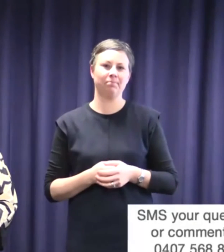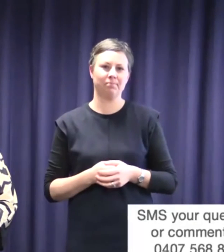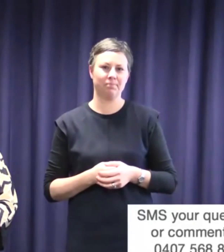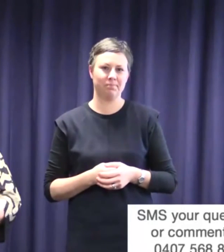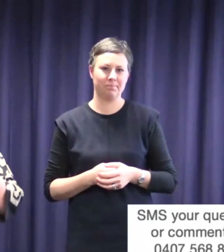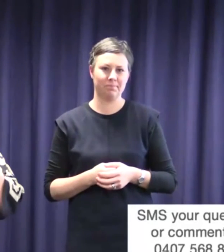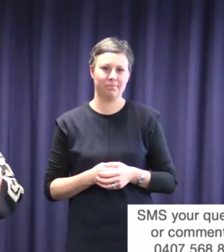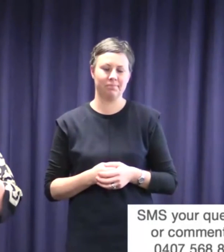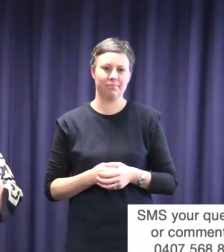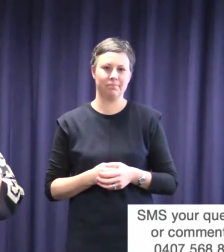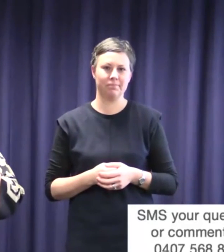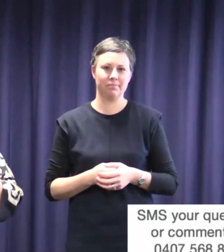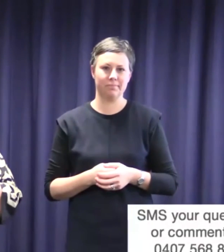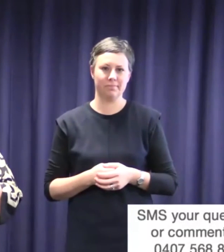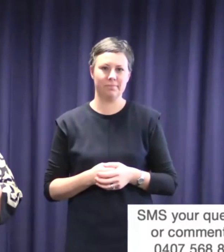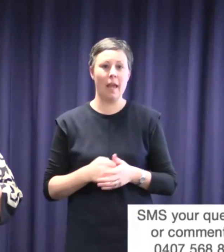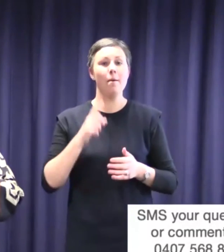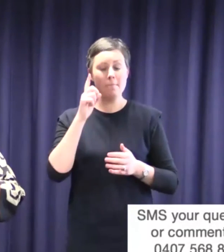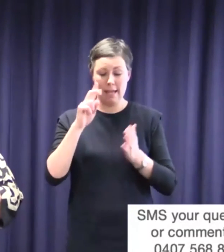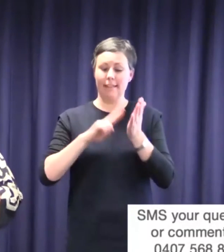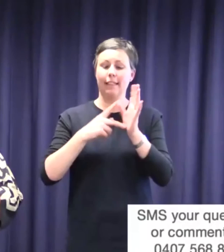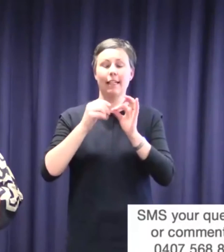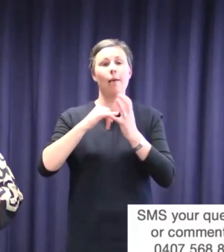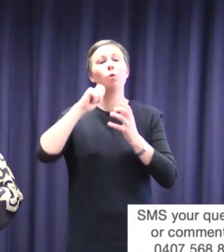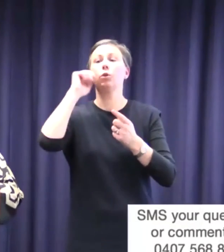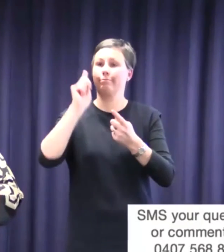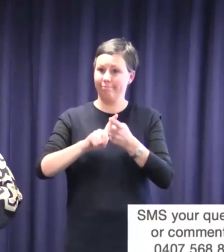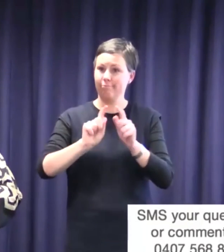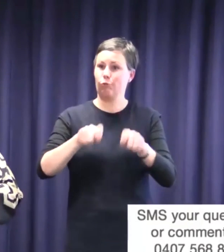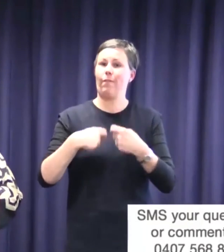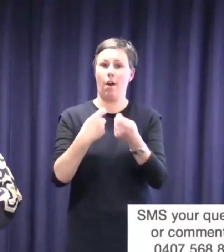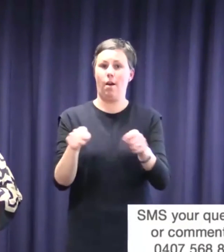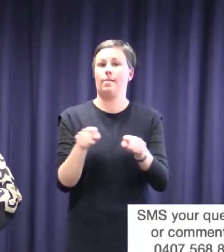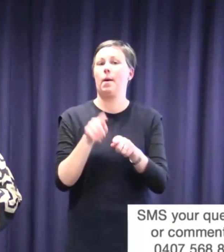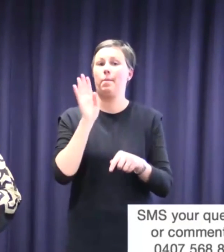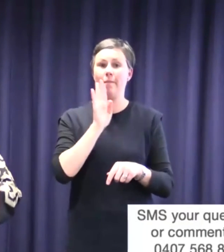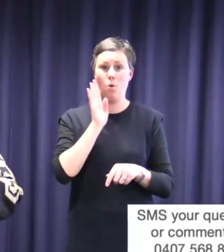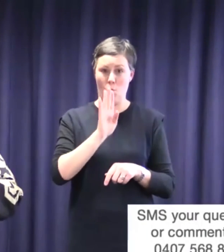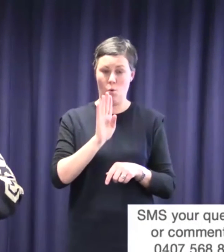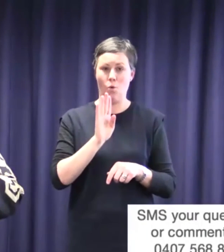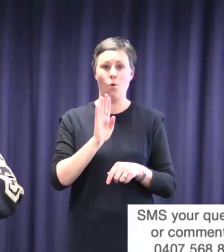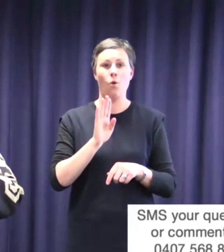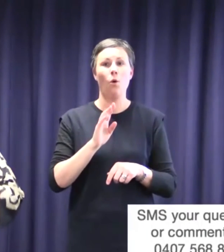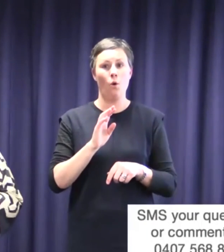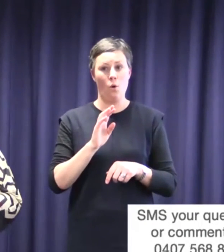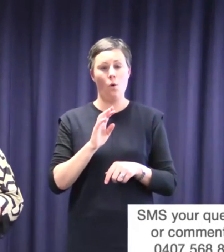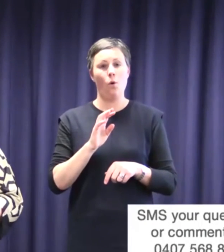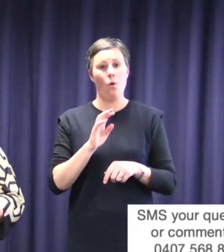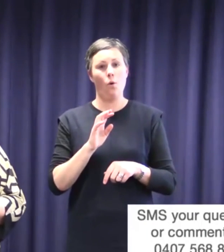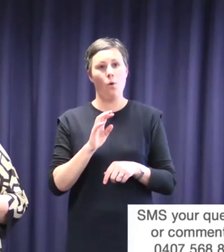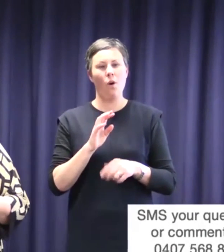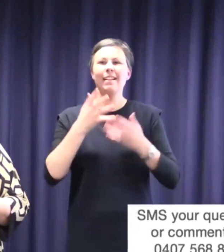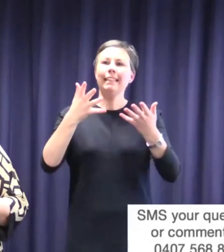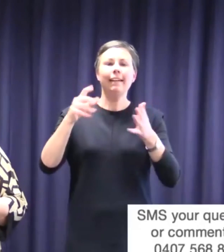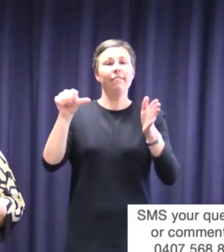but certainly NAB services will continue as they were for the deaf community, and we are, with